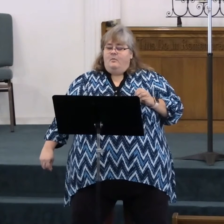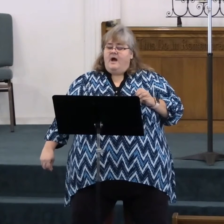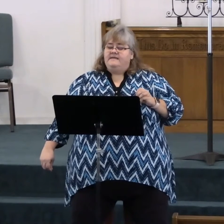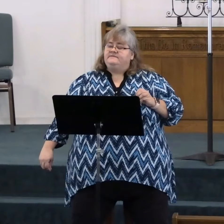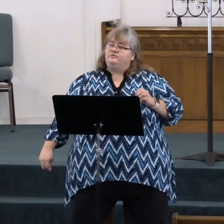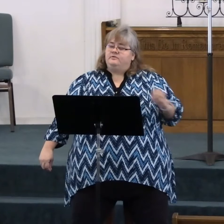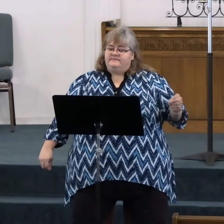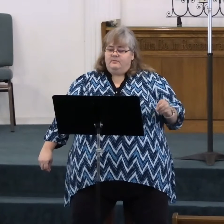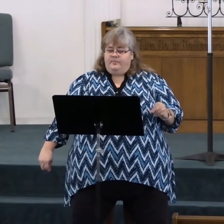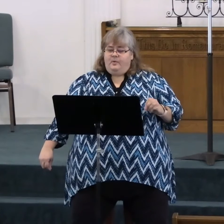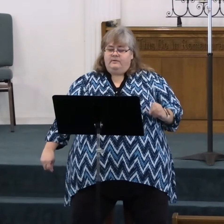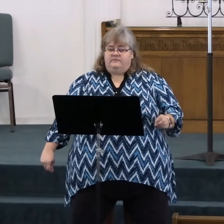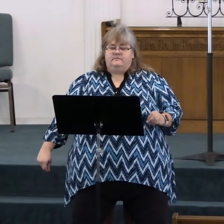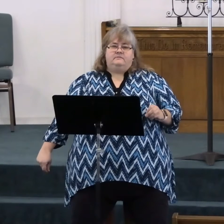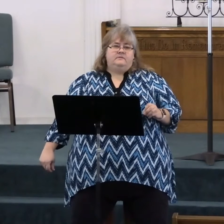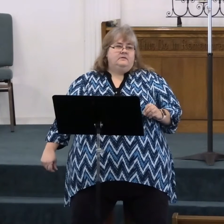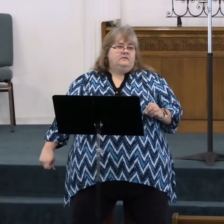Why is the truth so important?